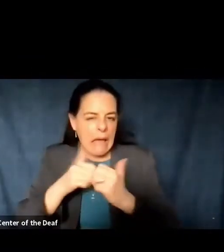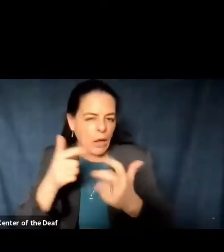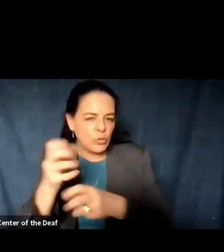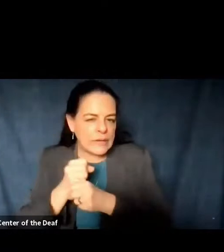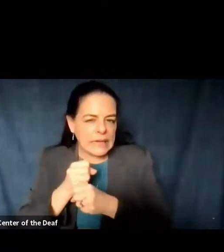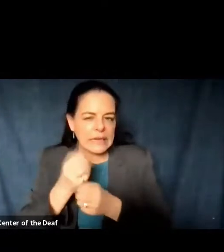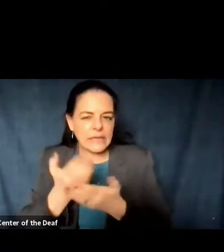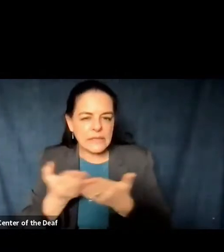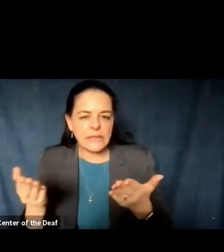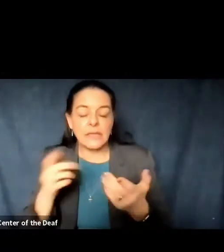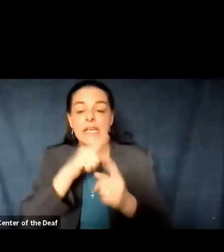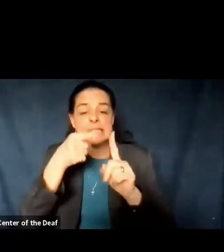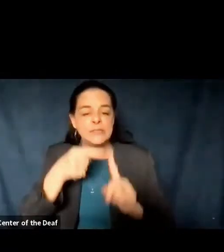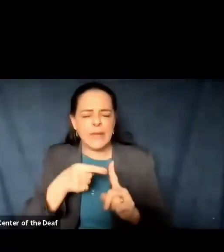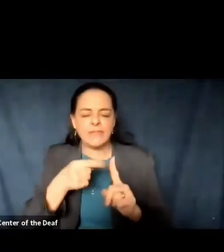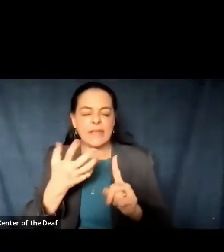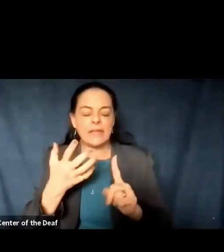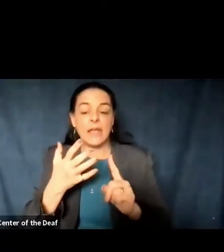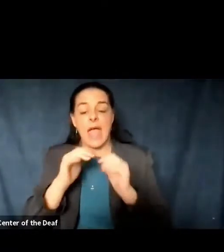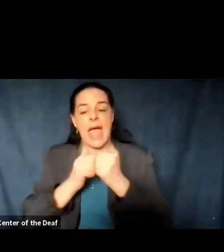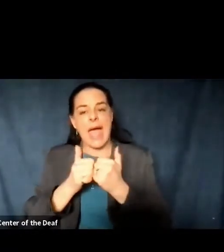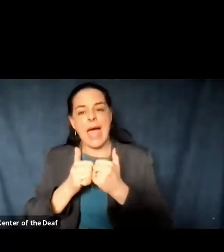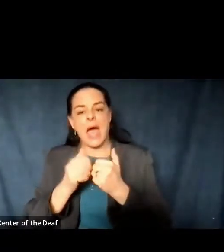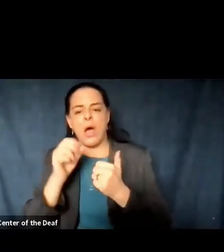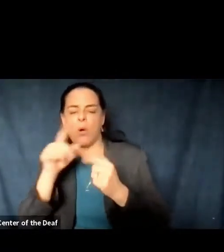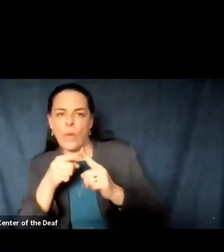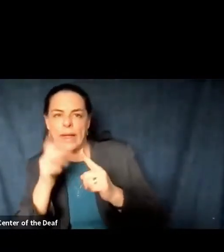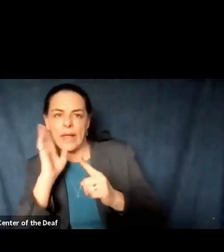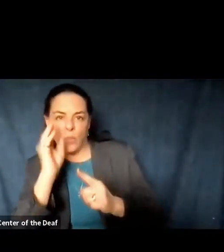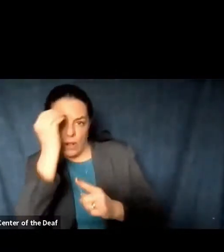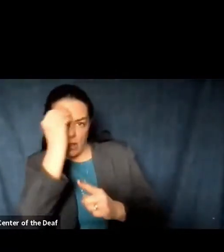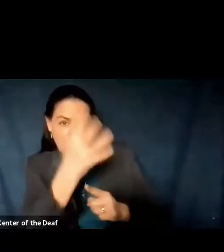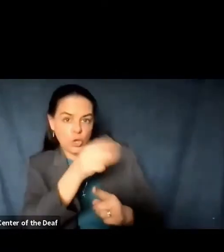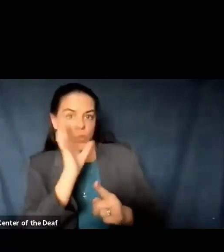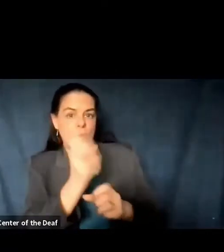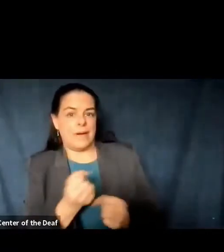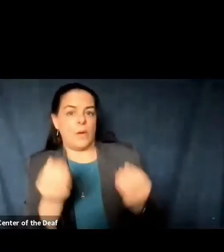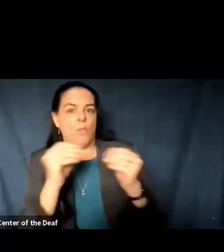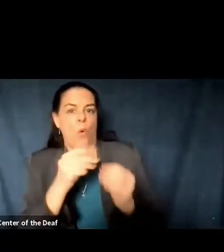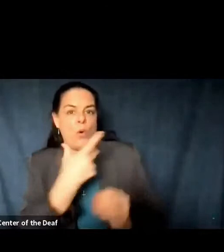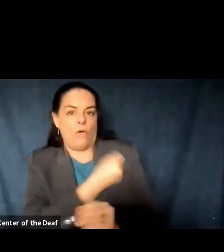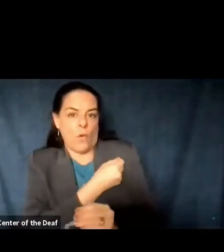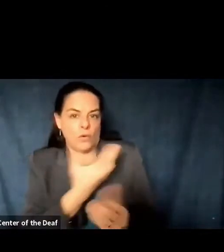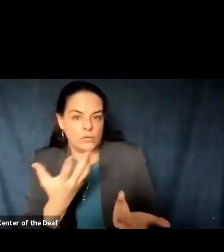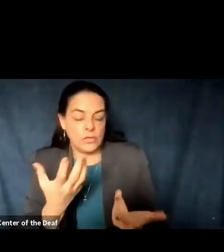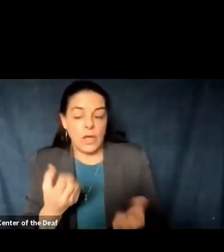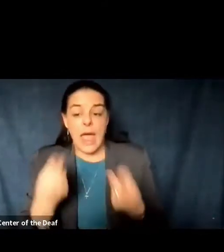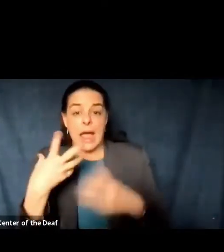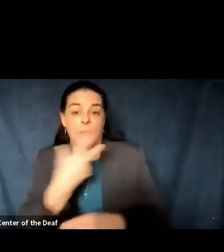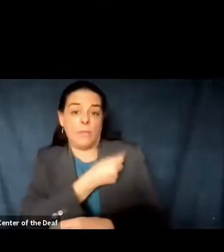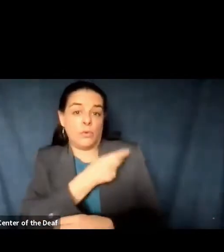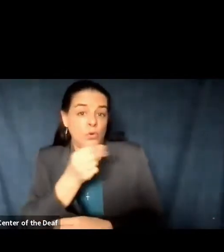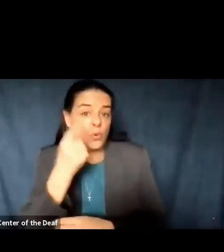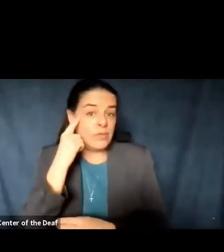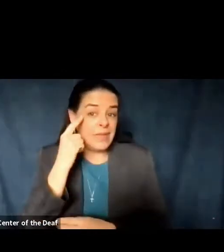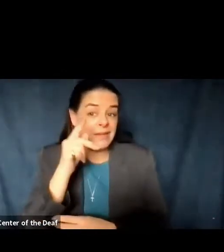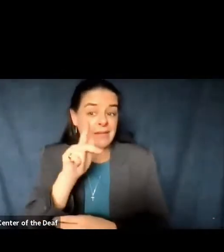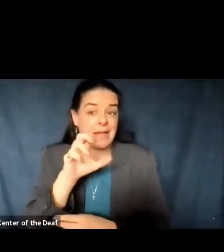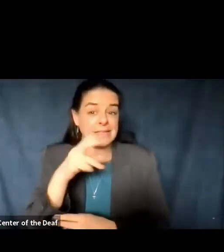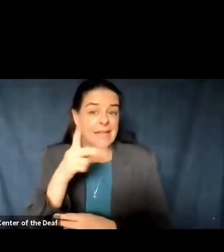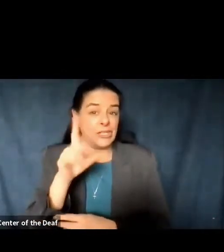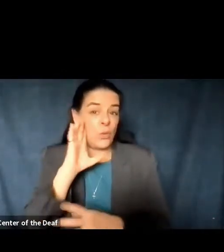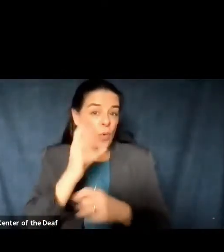be more specific, were when and how are you notified that more doses are coming in? And how many doses does KCHD get per